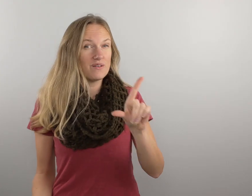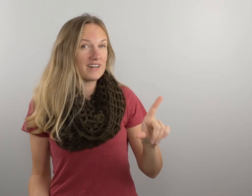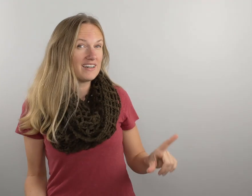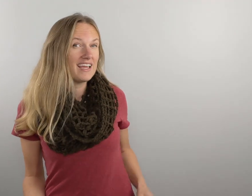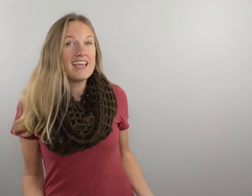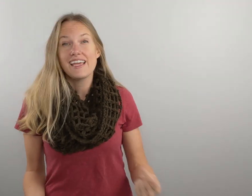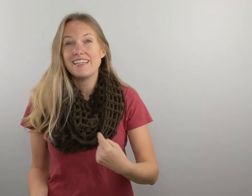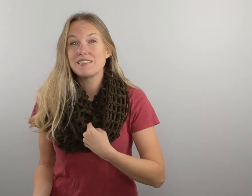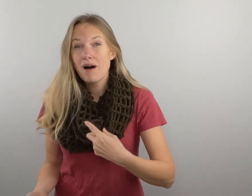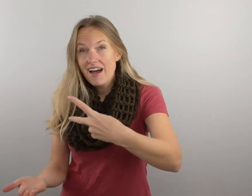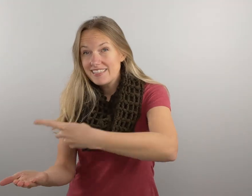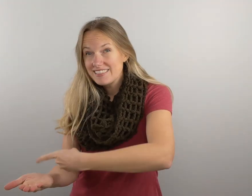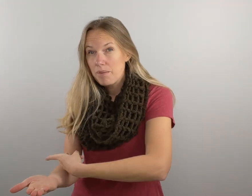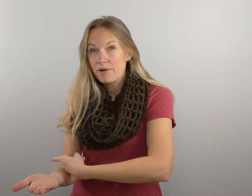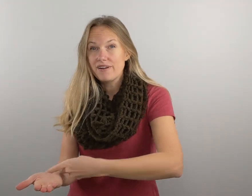Lord is my shepherd.